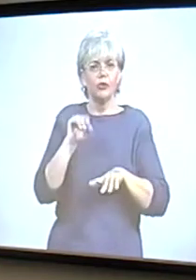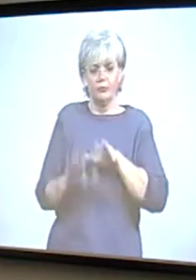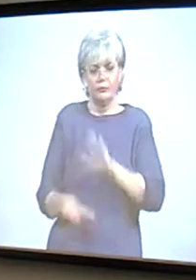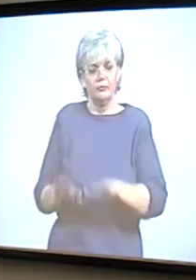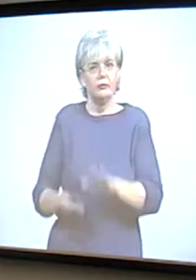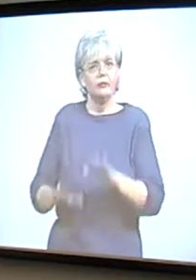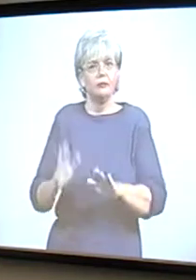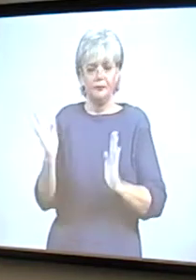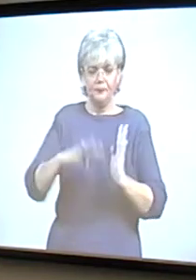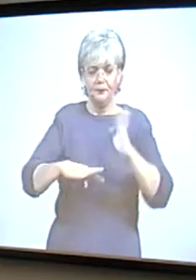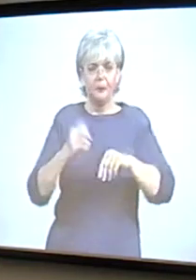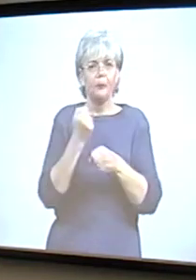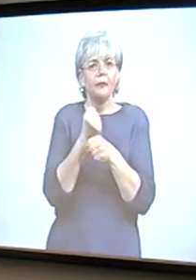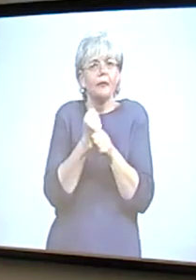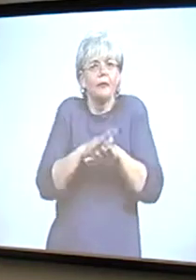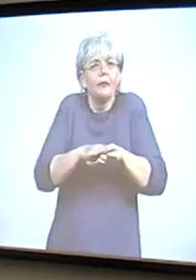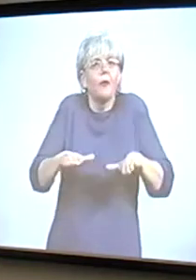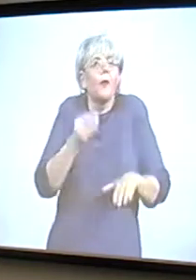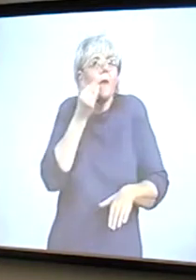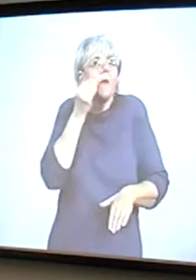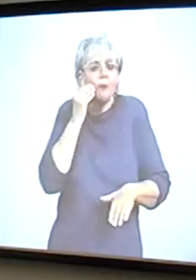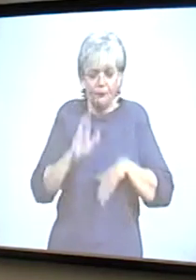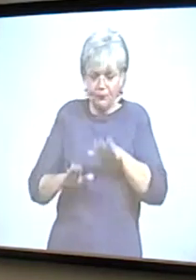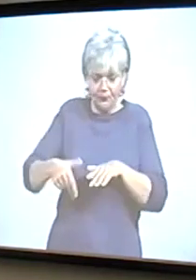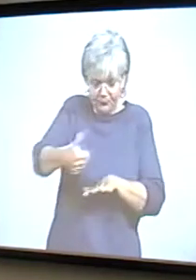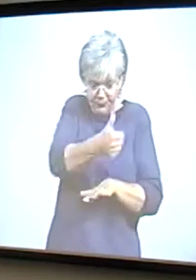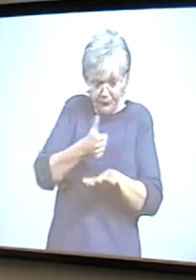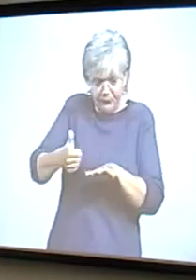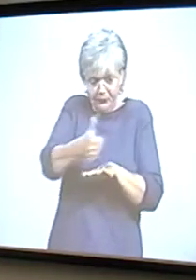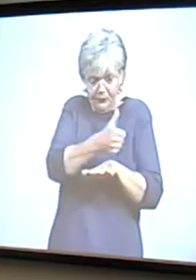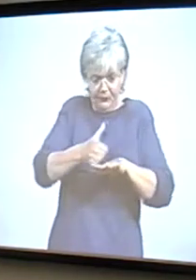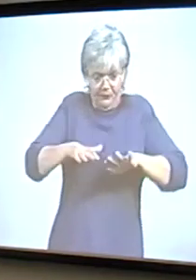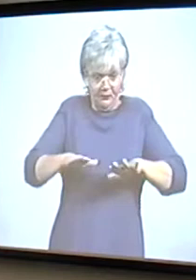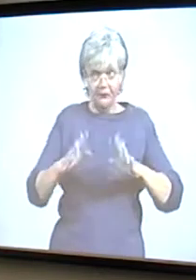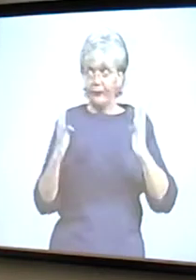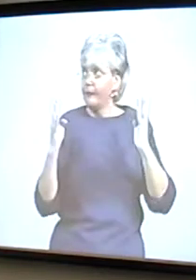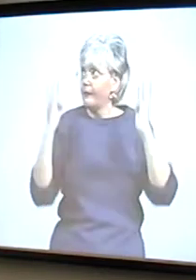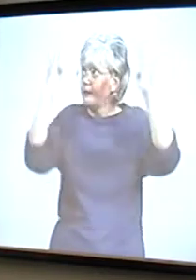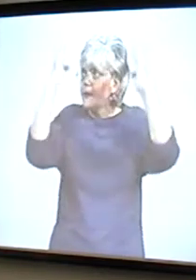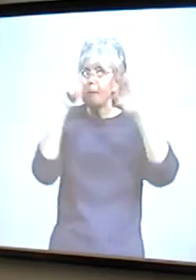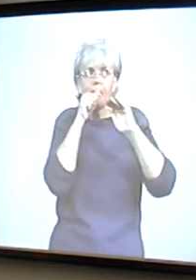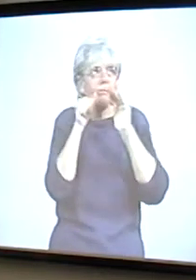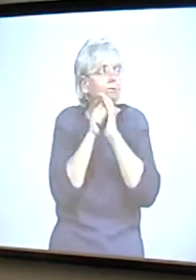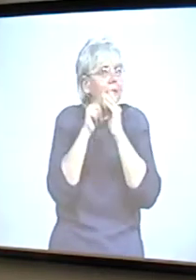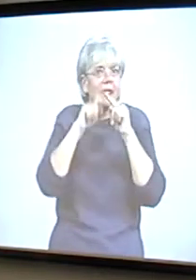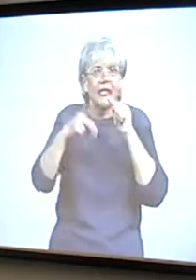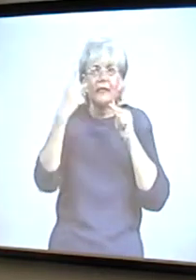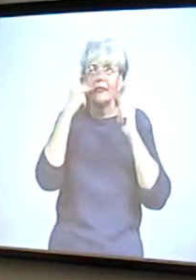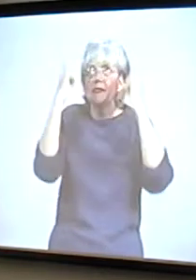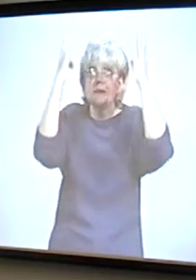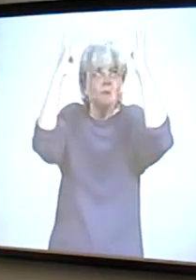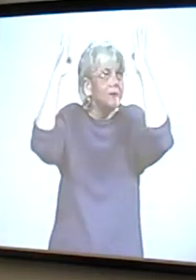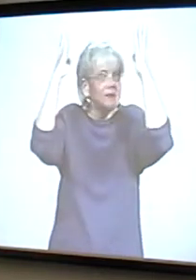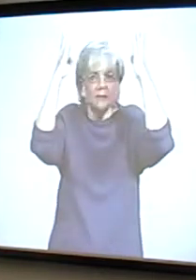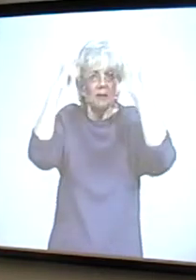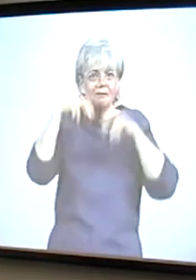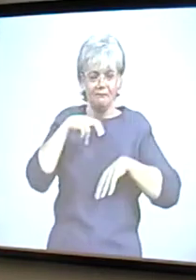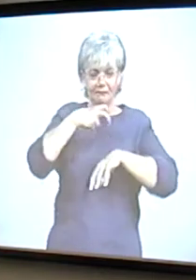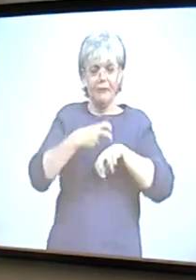they'd stomp it down, and they'd make it nice flat for a home, and they'd roll in a circle, and then they'd hide in that grass so no